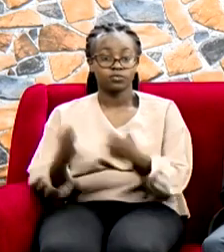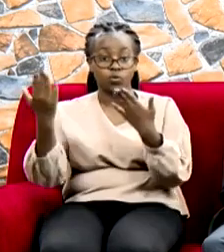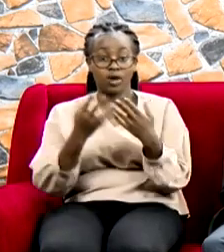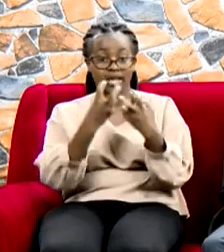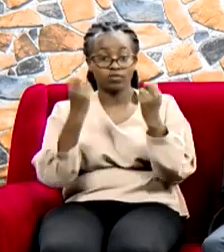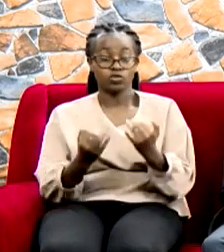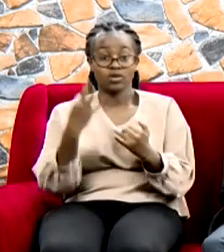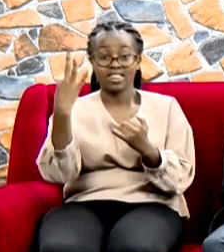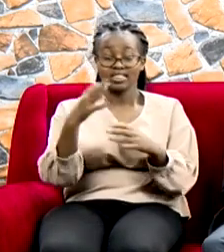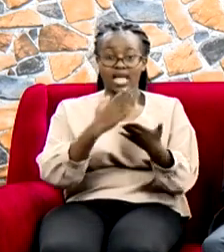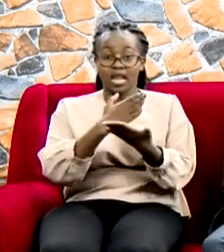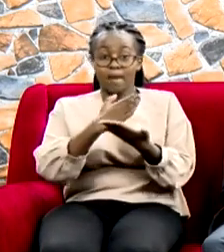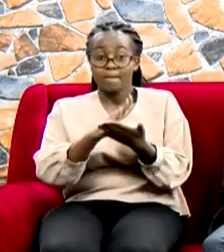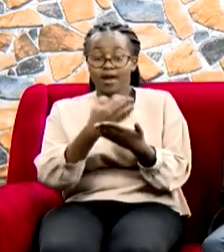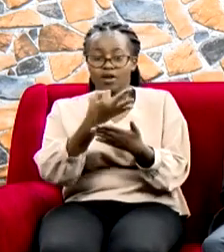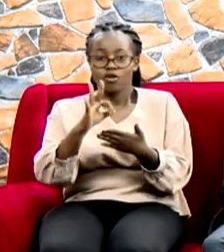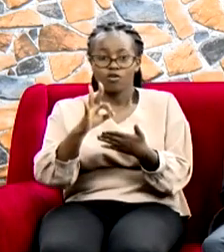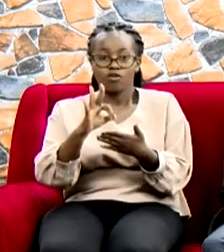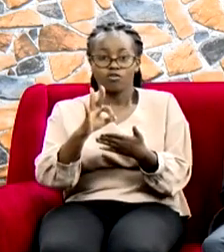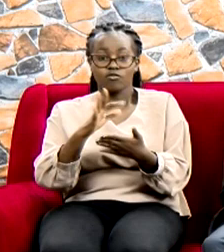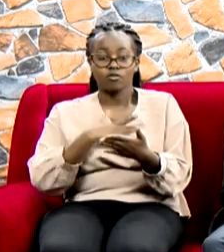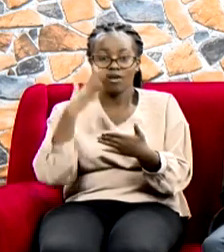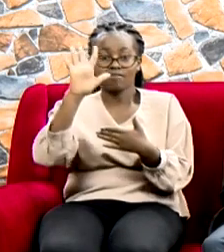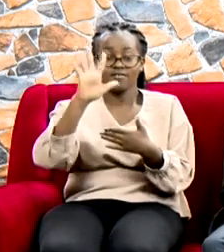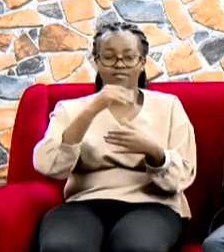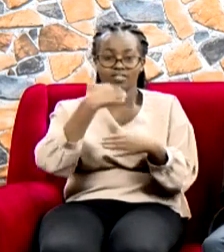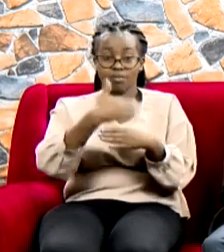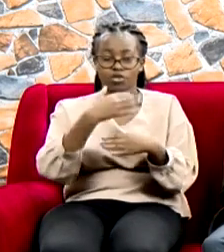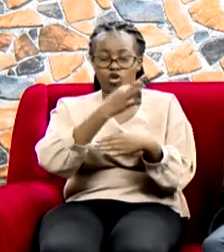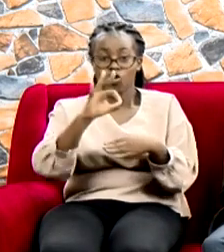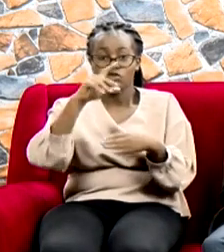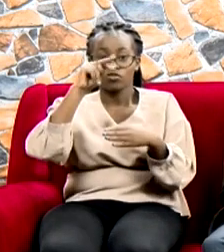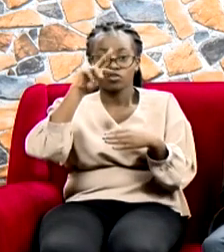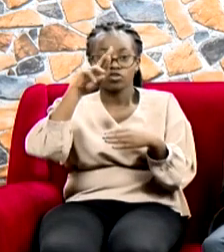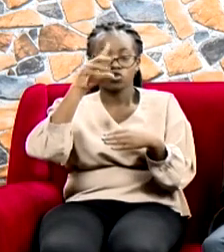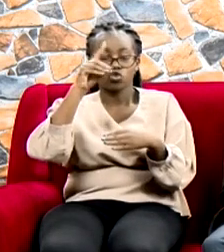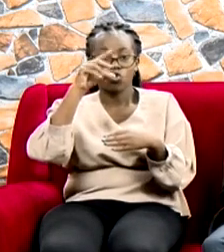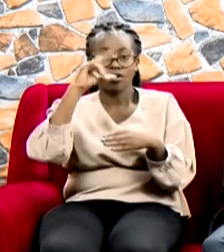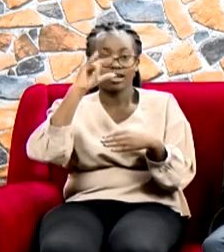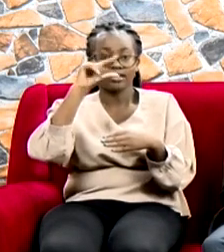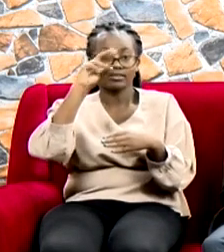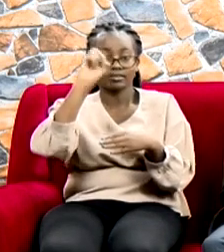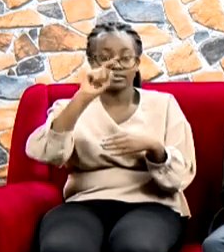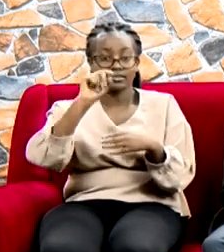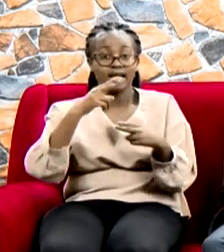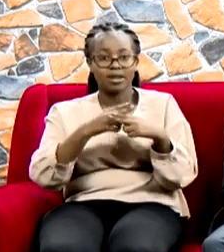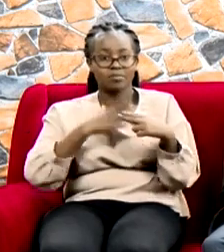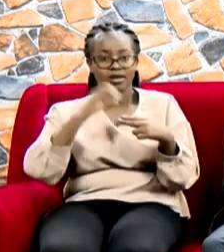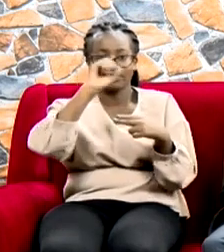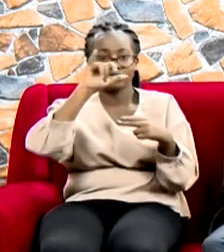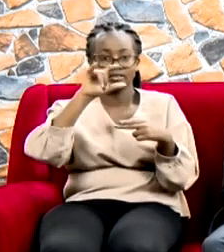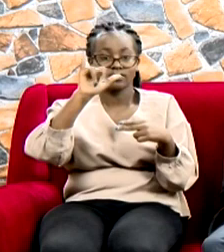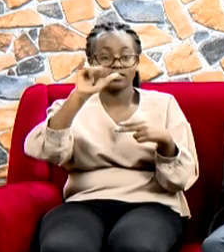Welcome, viewers, to the third part of our 5th episode of Neuro Digest here on Science TV with me, Sylvia